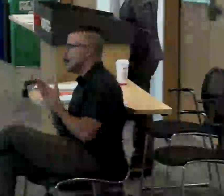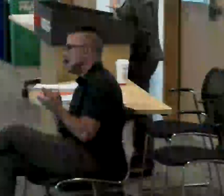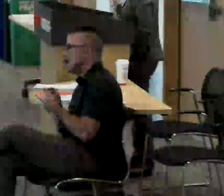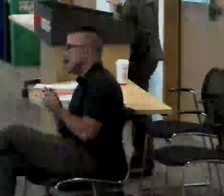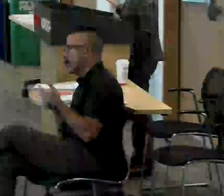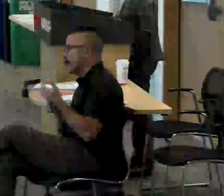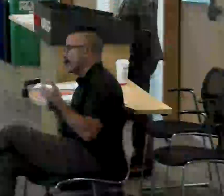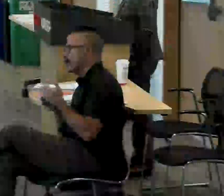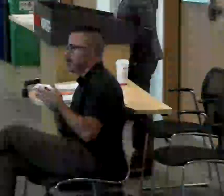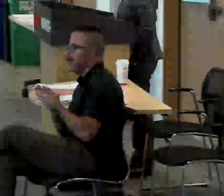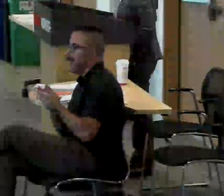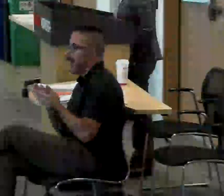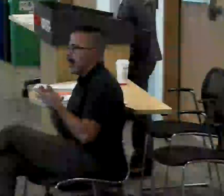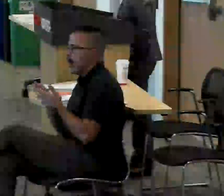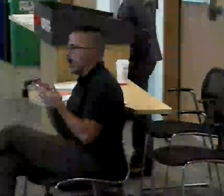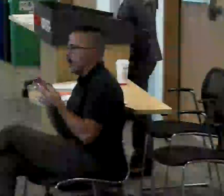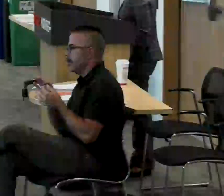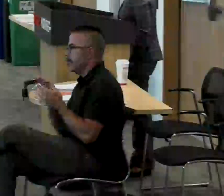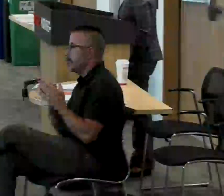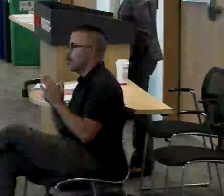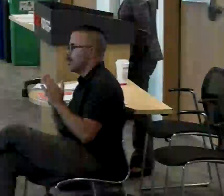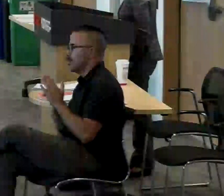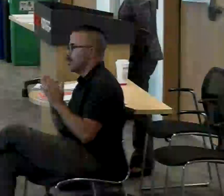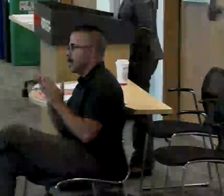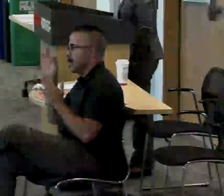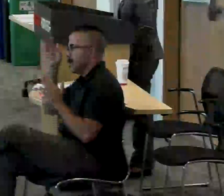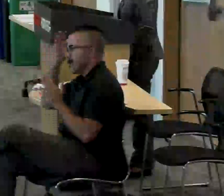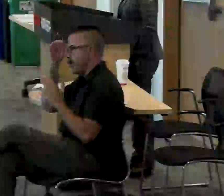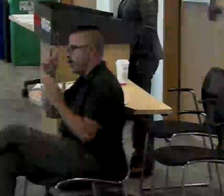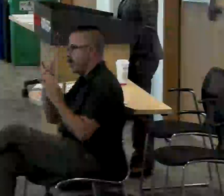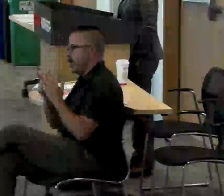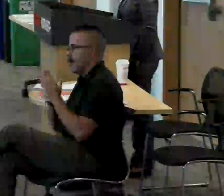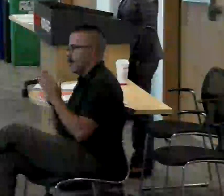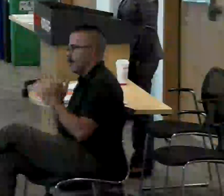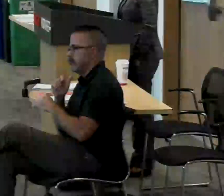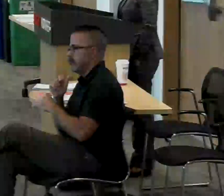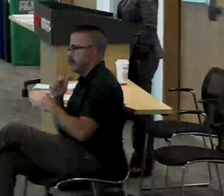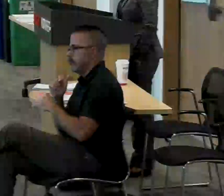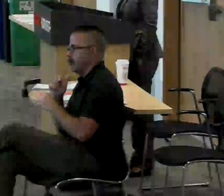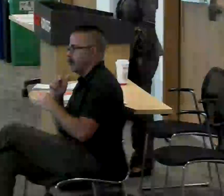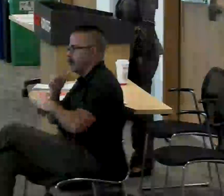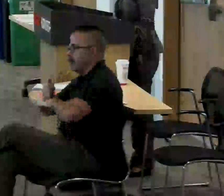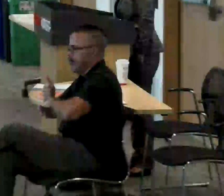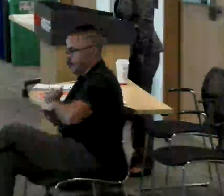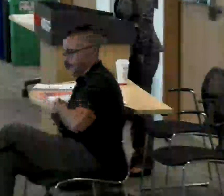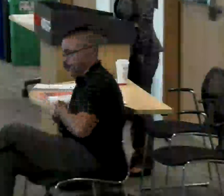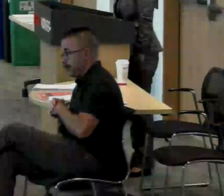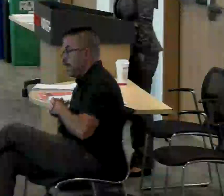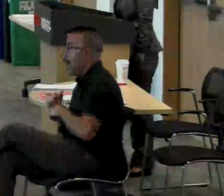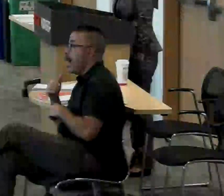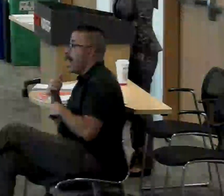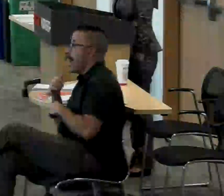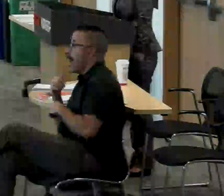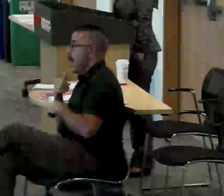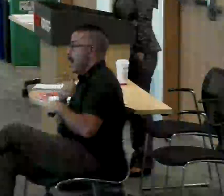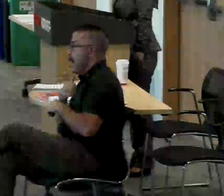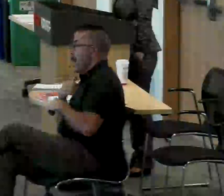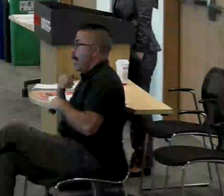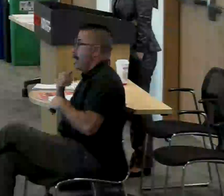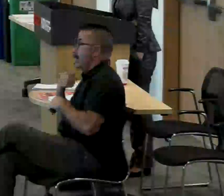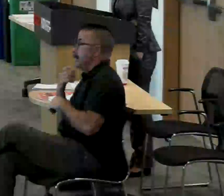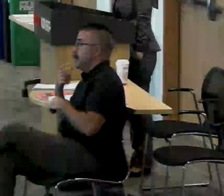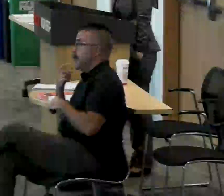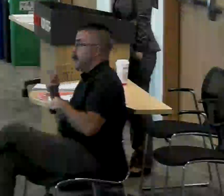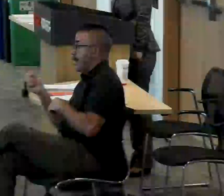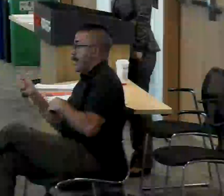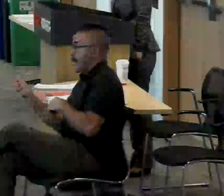kinks and some of these obstacles at the federal level. But I argue that probably gambling is